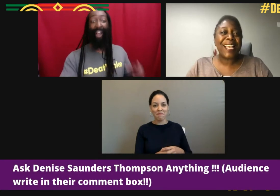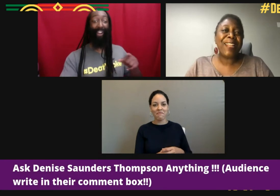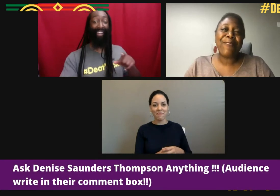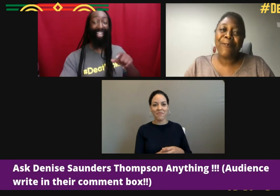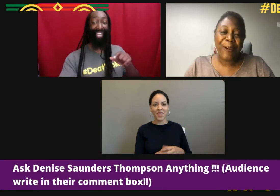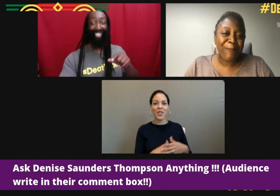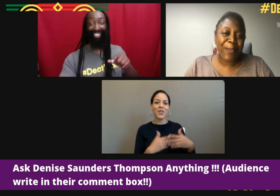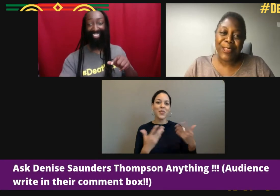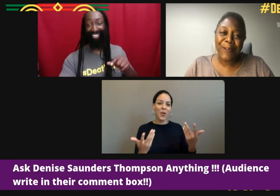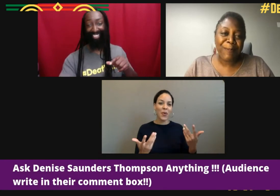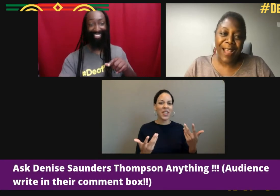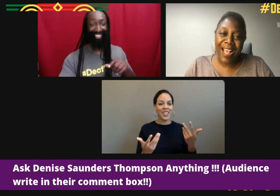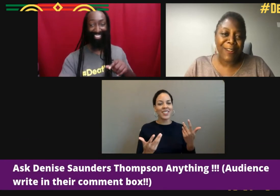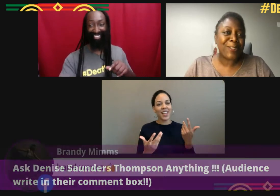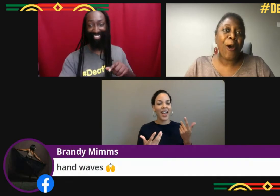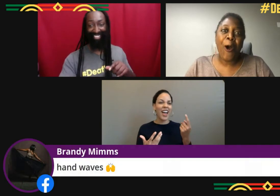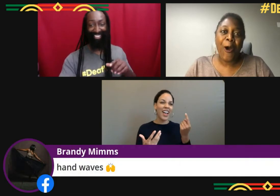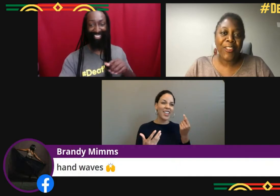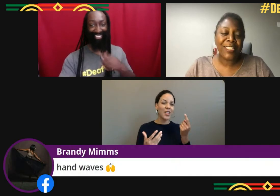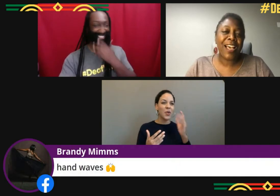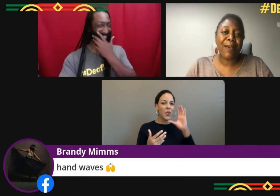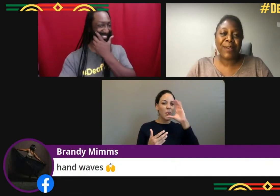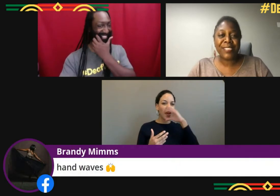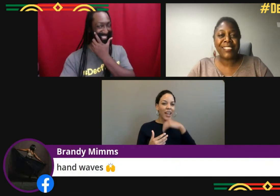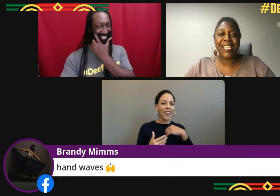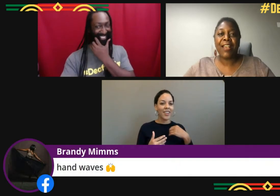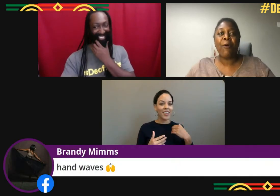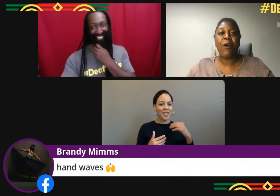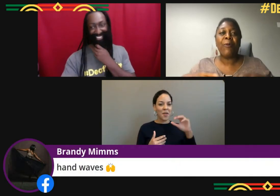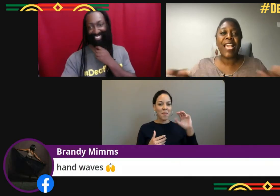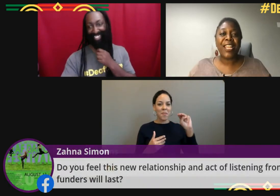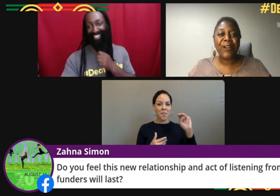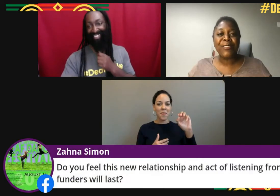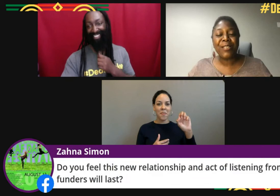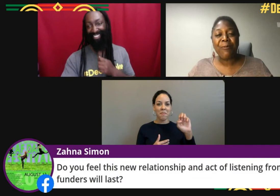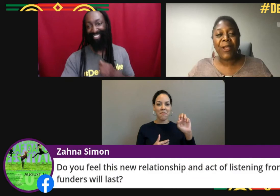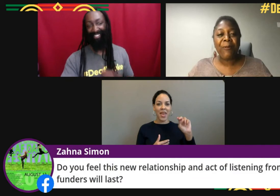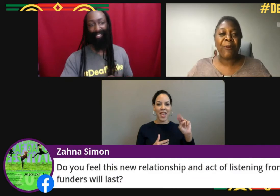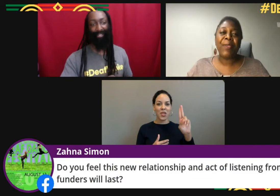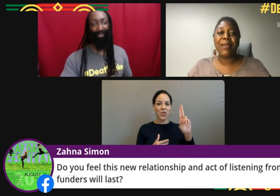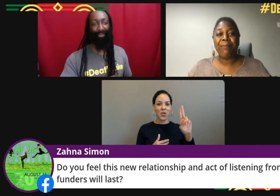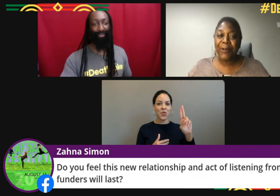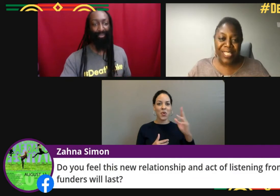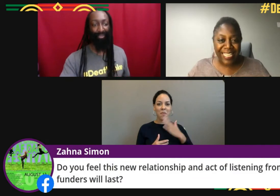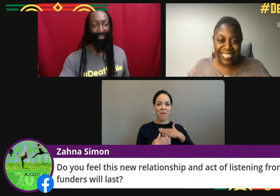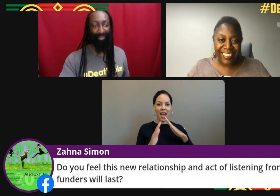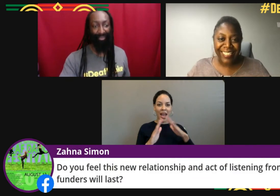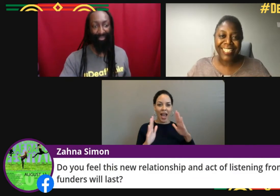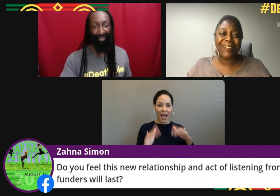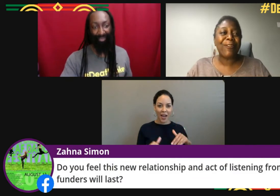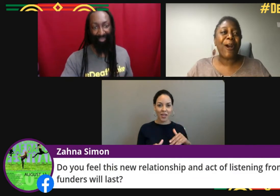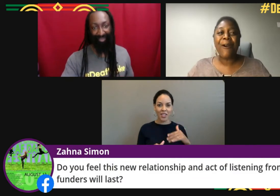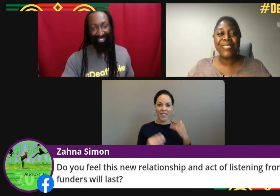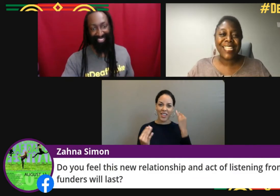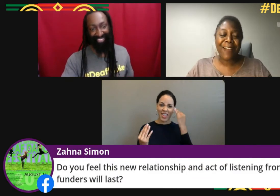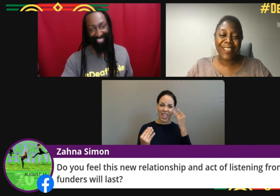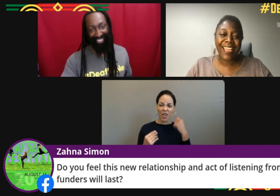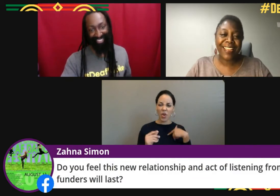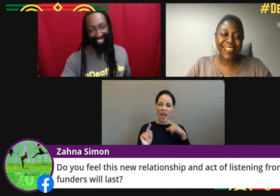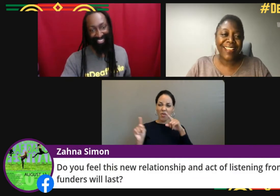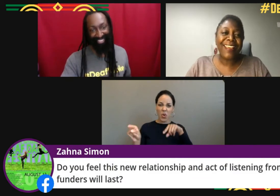So it's kind of a weird menu in my house all the time, because it's like, well, we got to go somewhere where we can both eat. We're